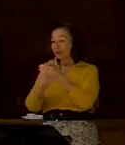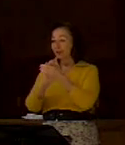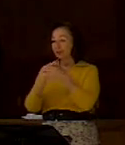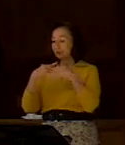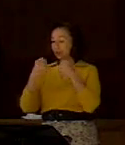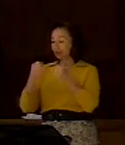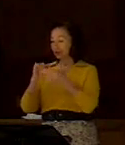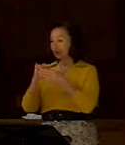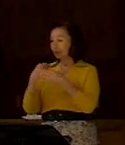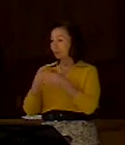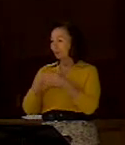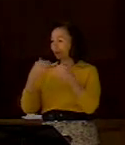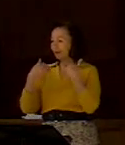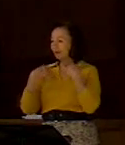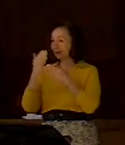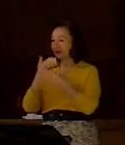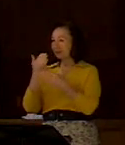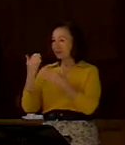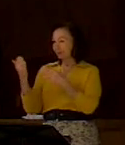confidence that we have in something.